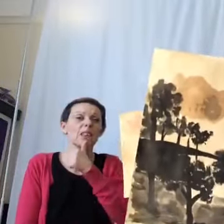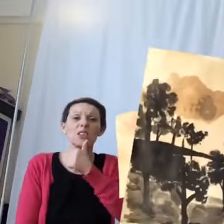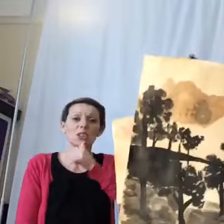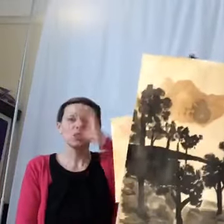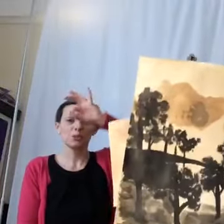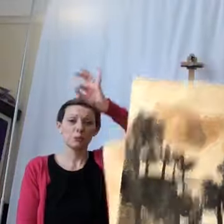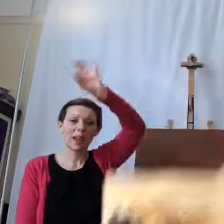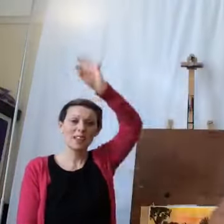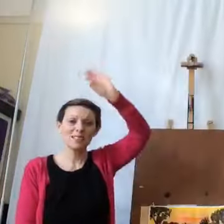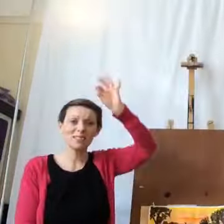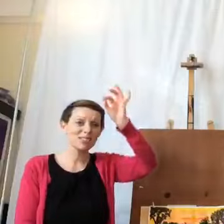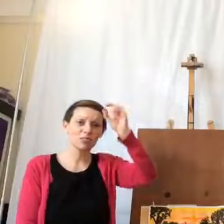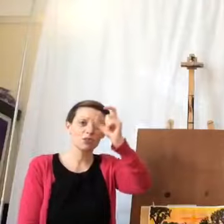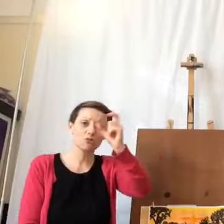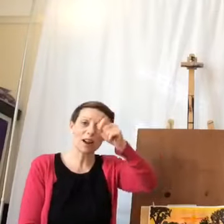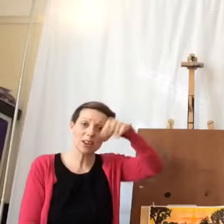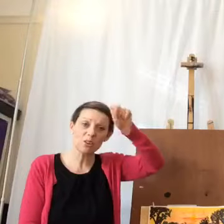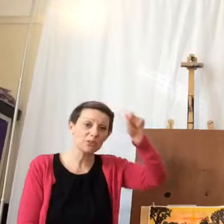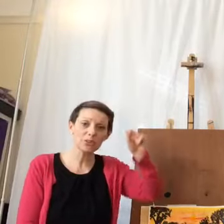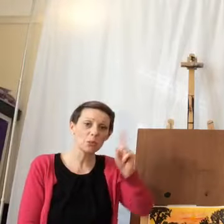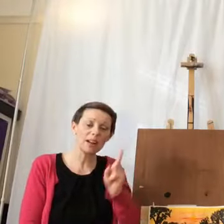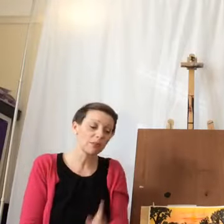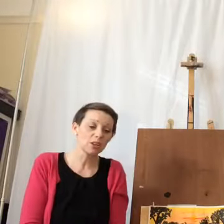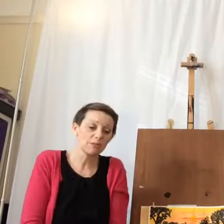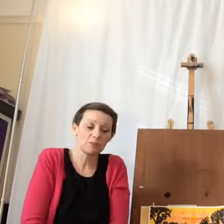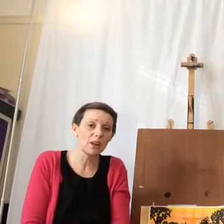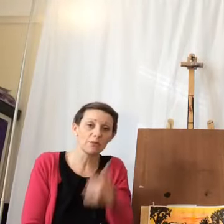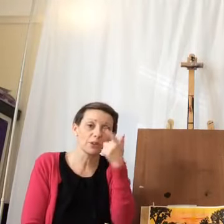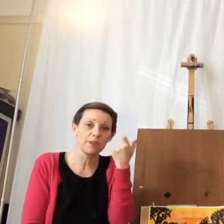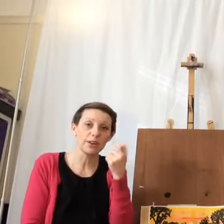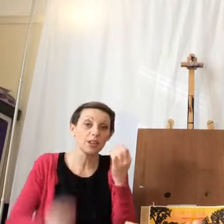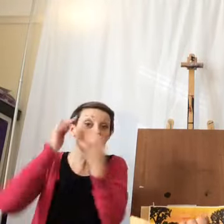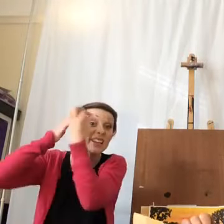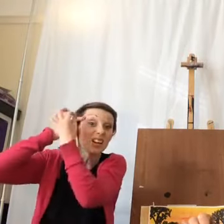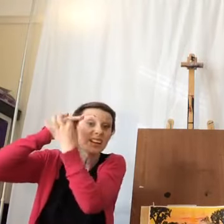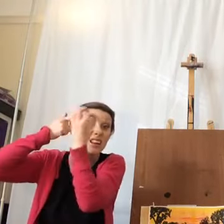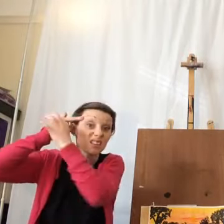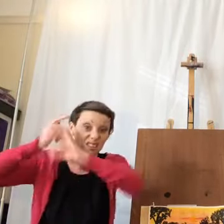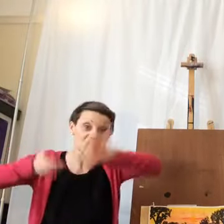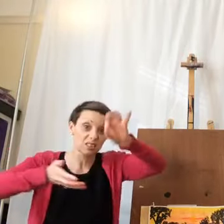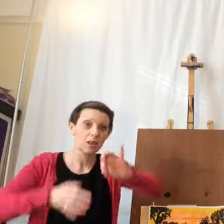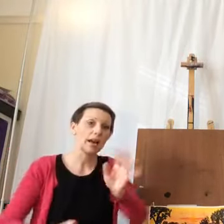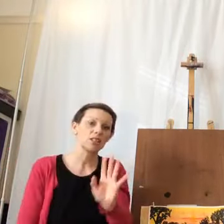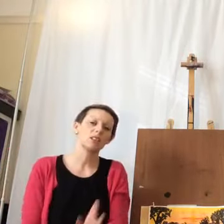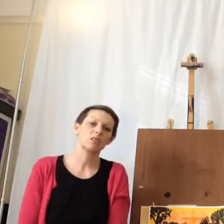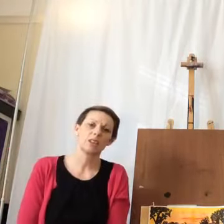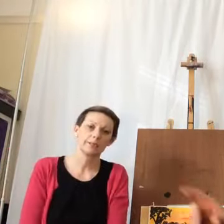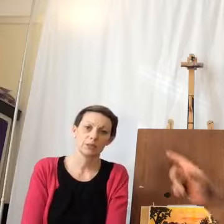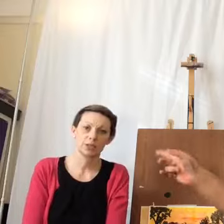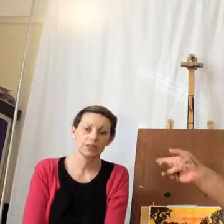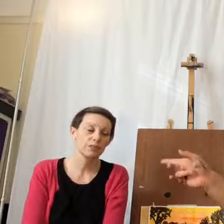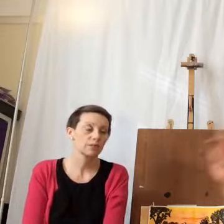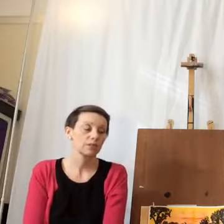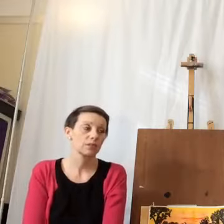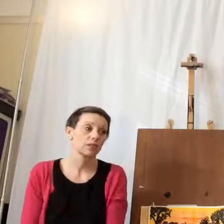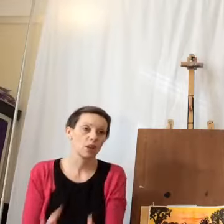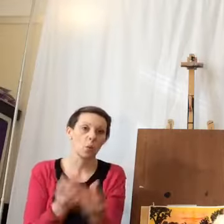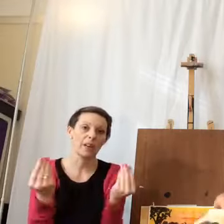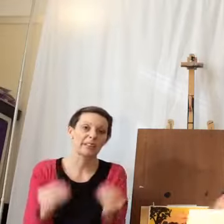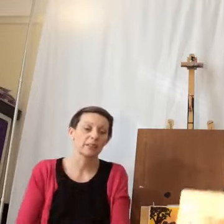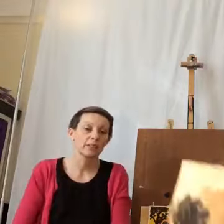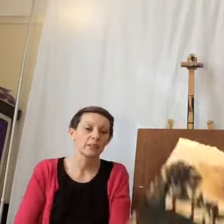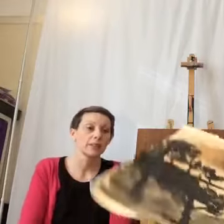And then you can use pens, crayons, whatever you can find. Eyeliner. Actually, no, don't. Just to